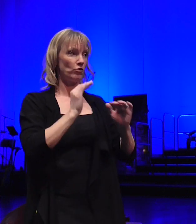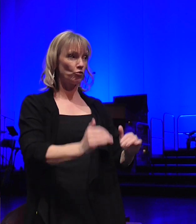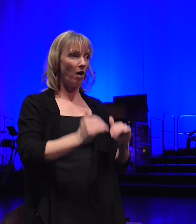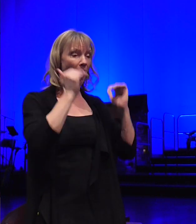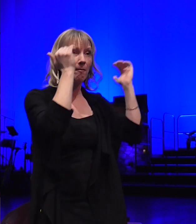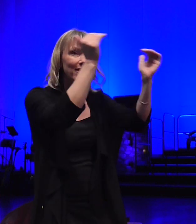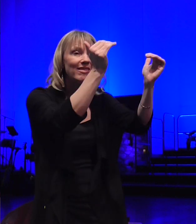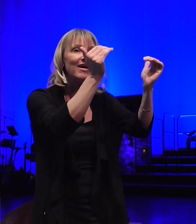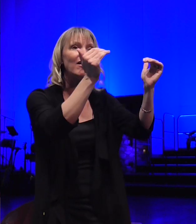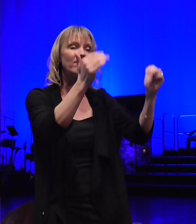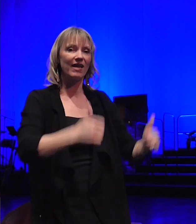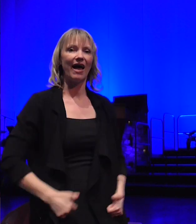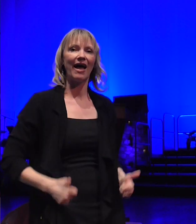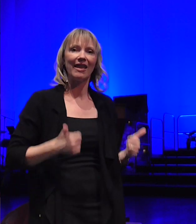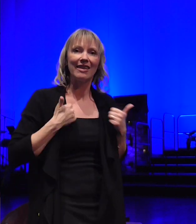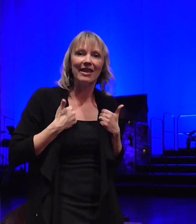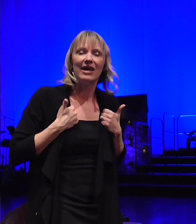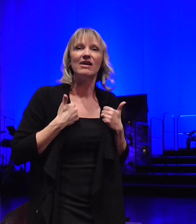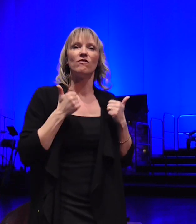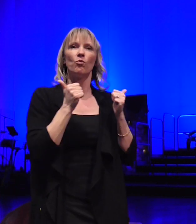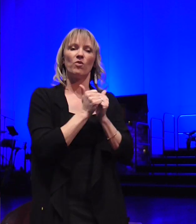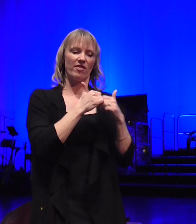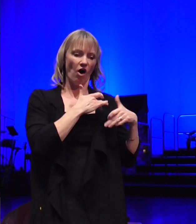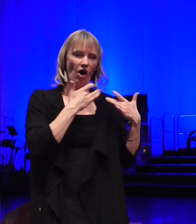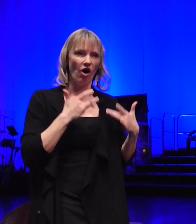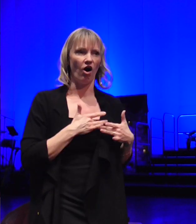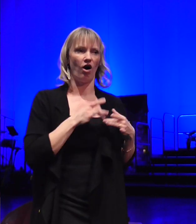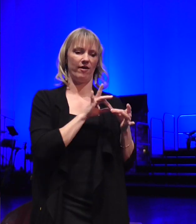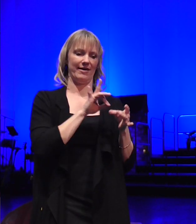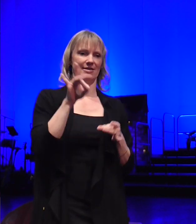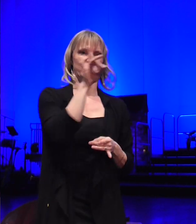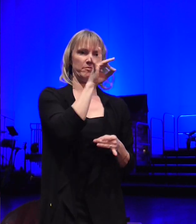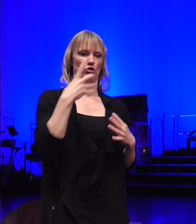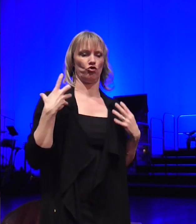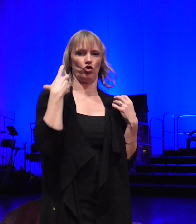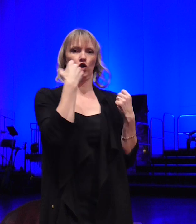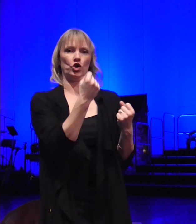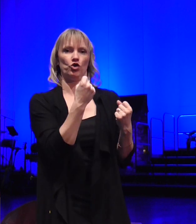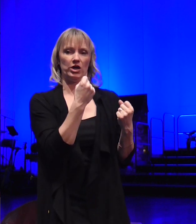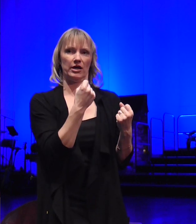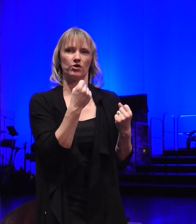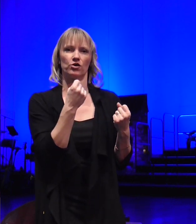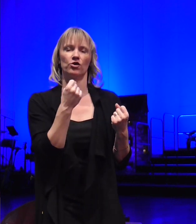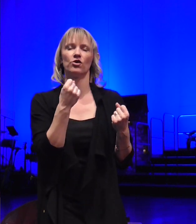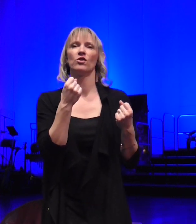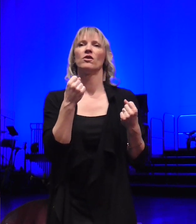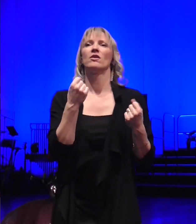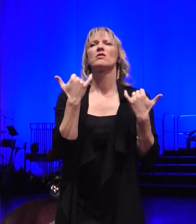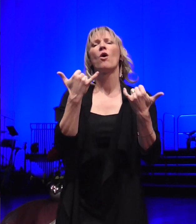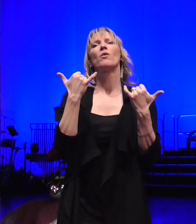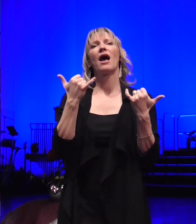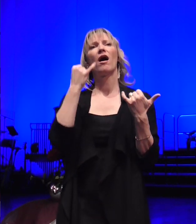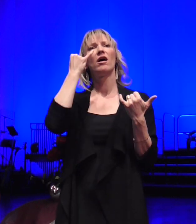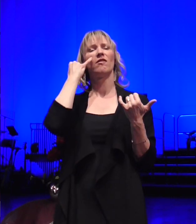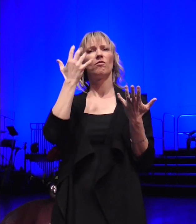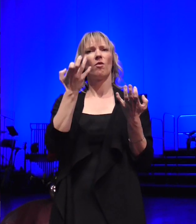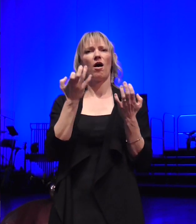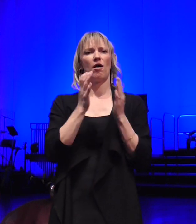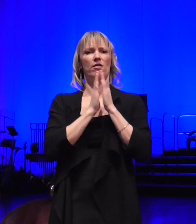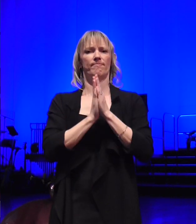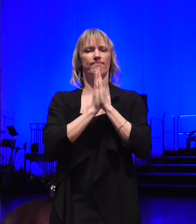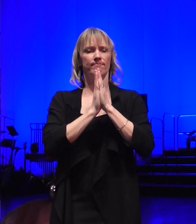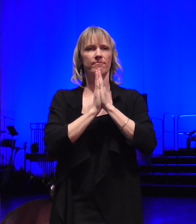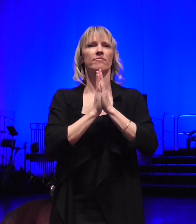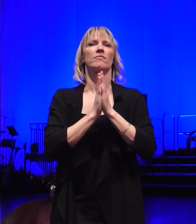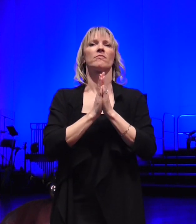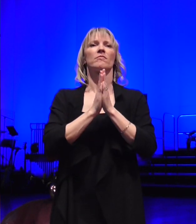uplift and live a life with heart and spiritual courage. So let's move into prayer. If you so choose to join me this morning, I